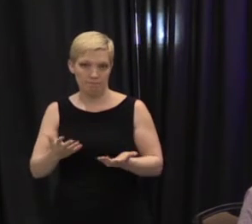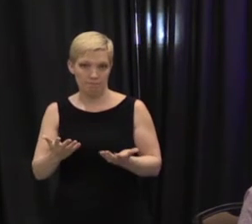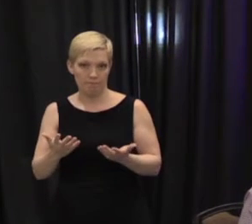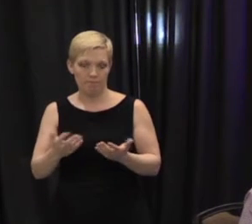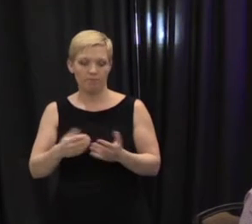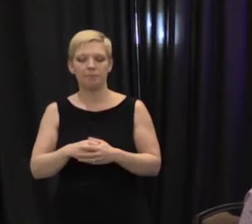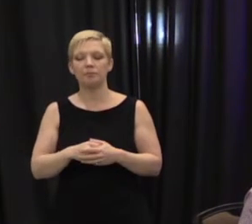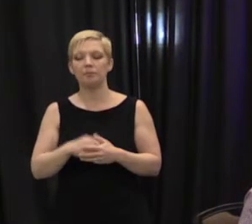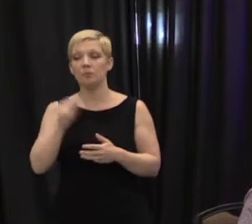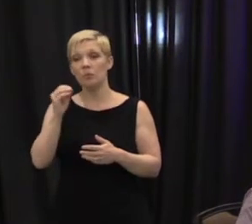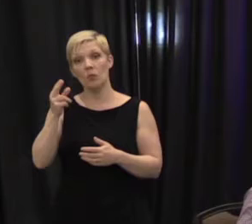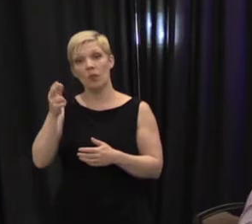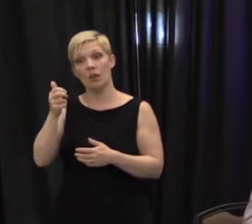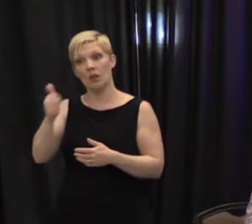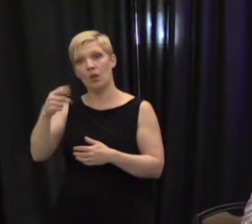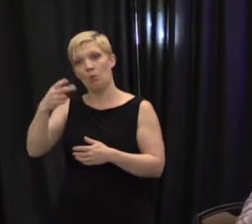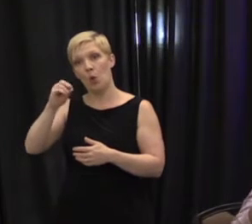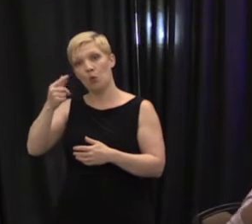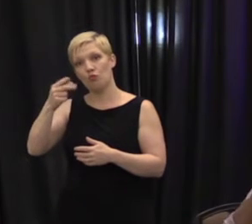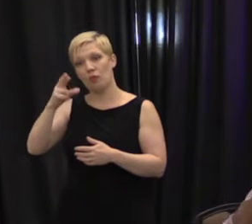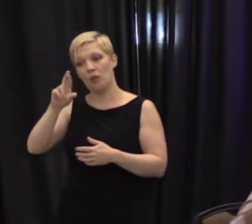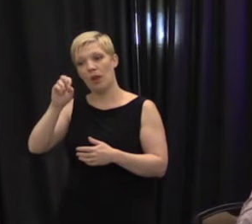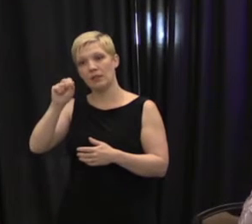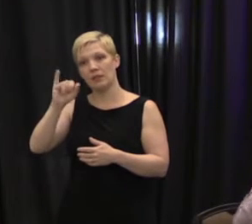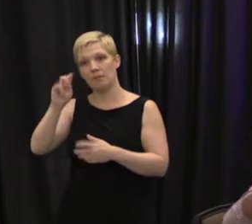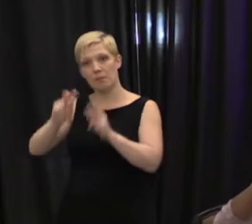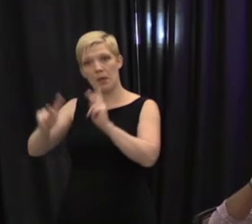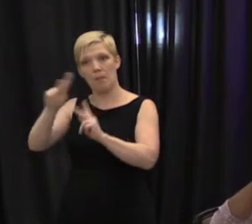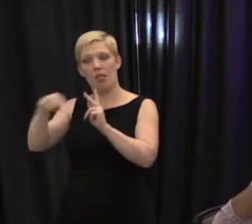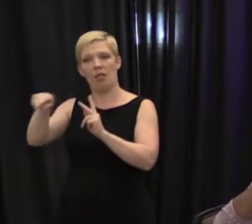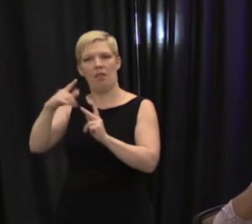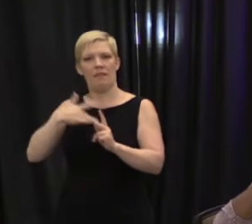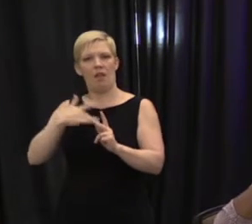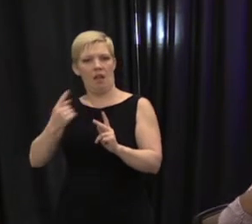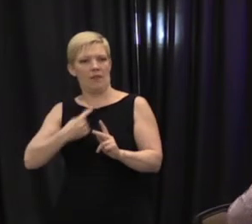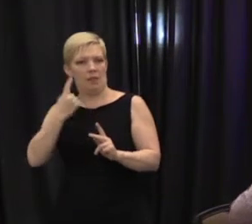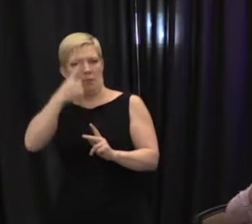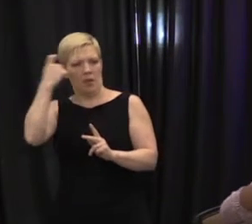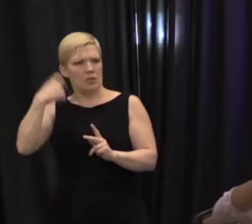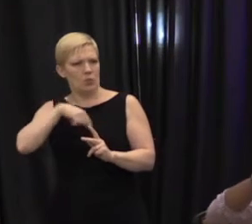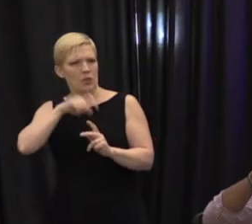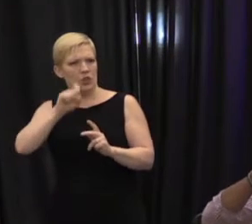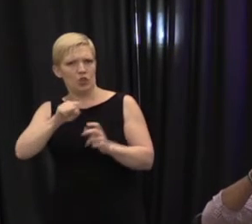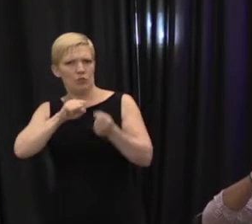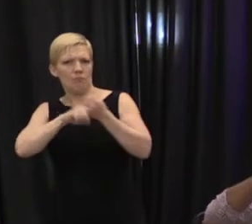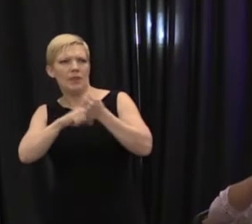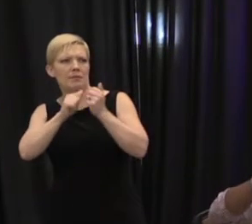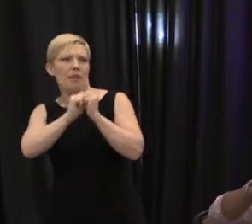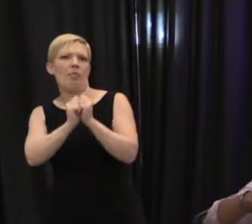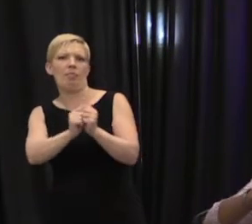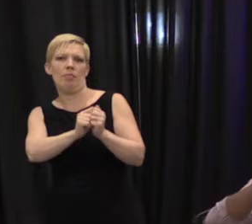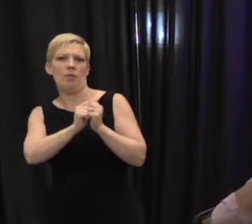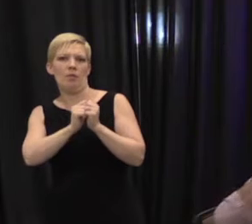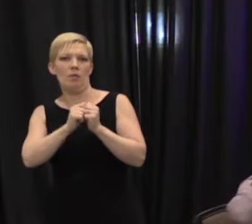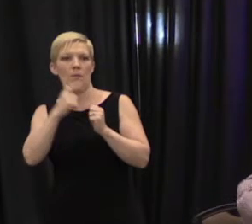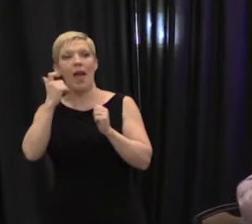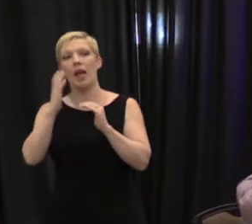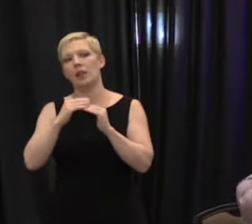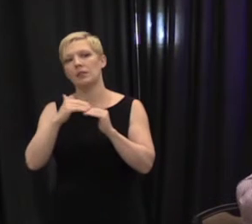he was offended because it felt like we should have been together, right? Because at least he's not